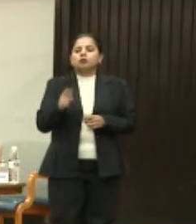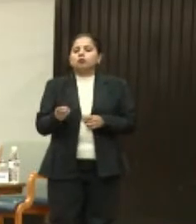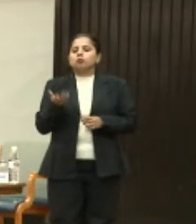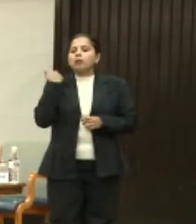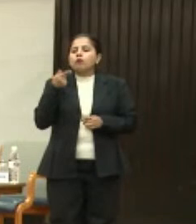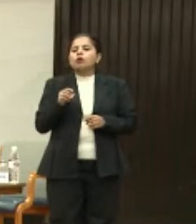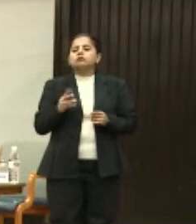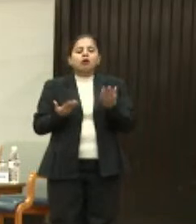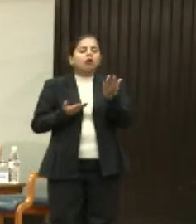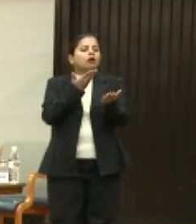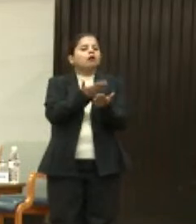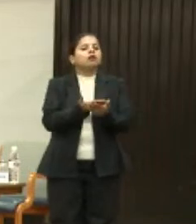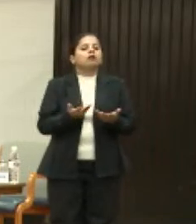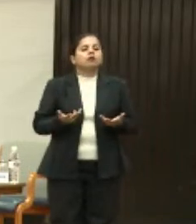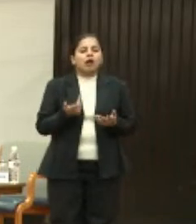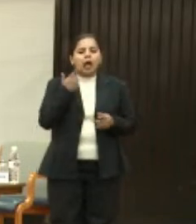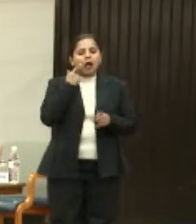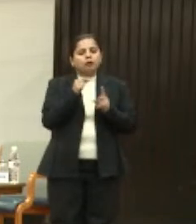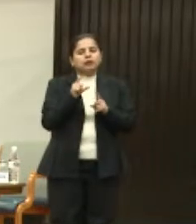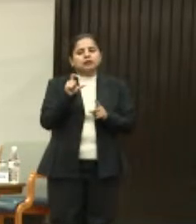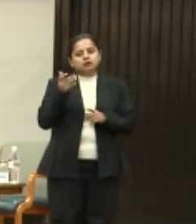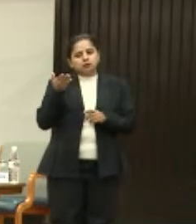introduced in IPC.